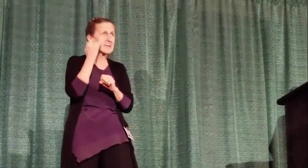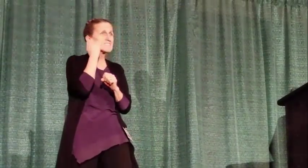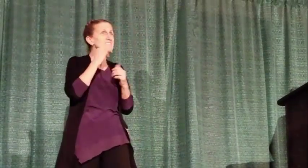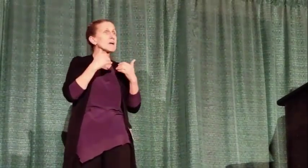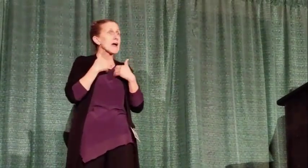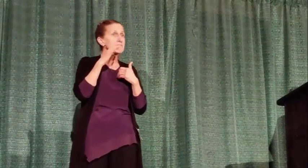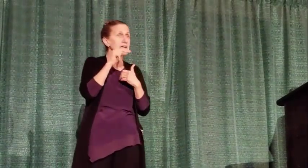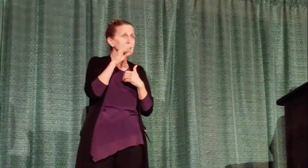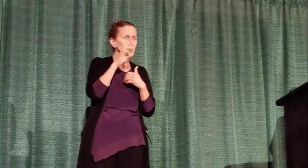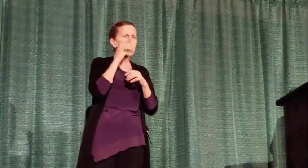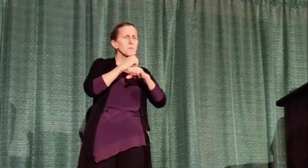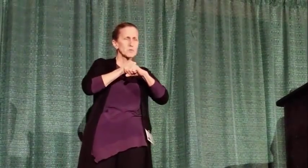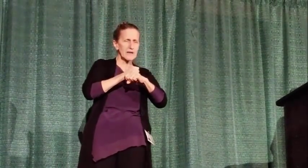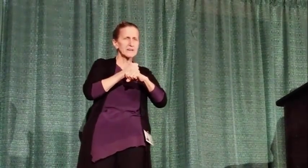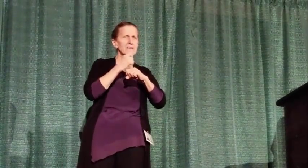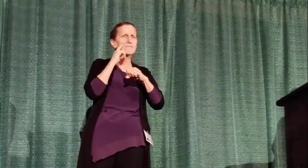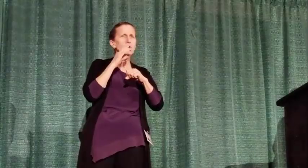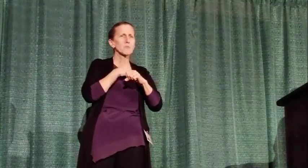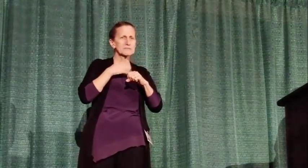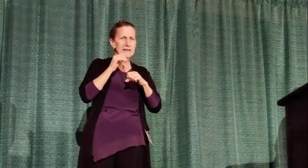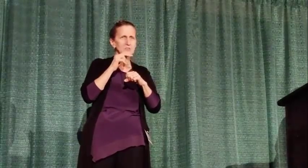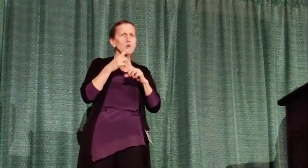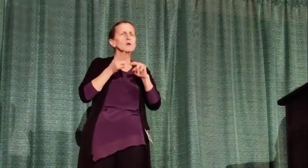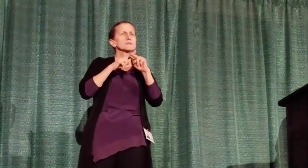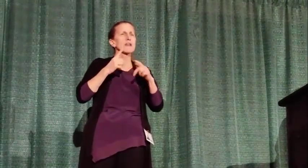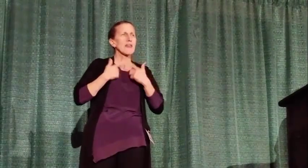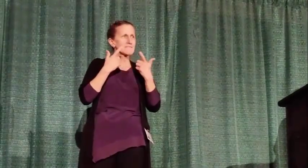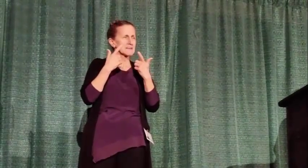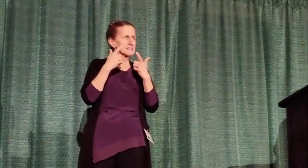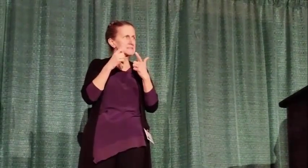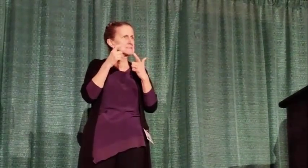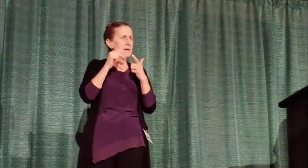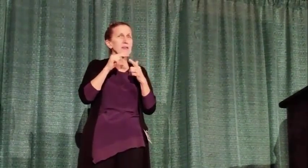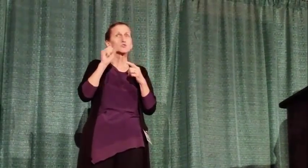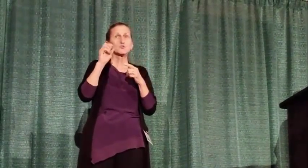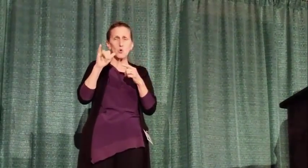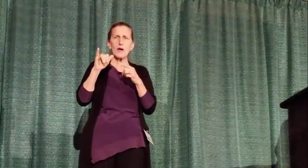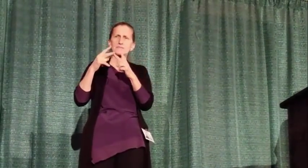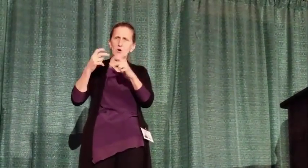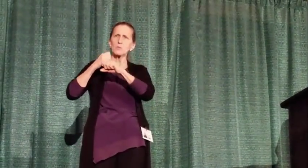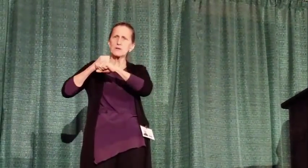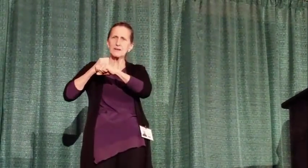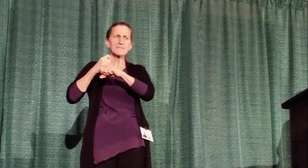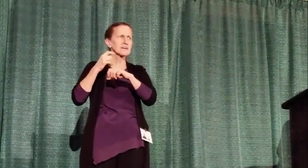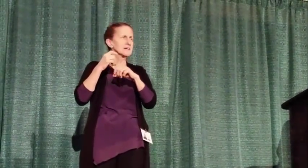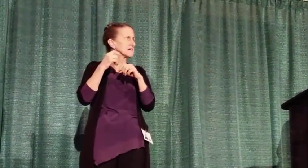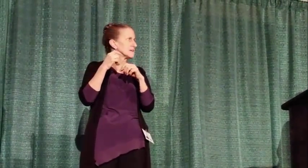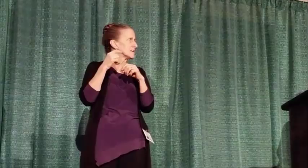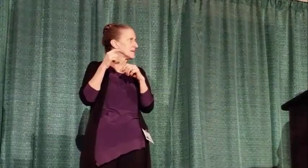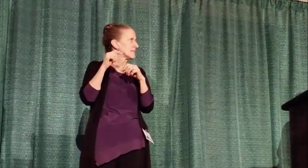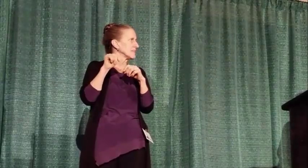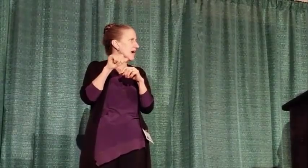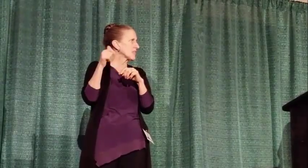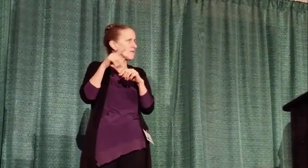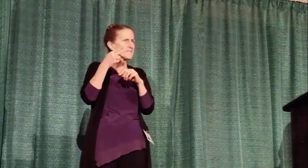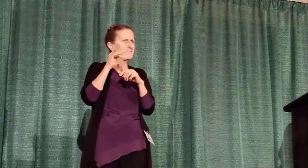cancer, it protects against breast cancer. It increases lifespan of women who have cancer. So soy is protected. The genistein and the other